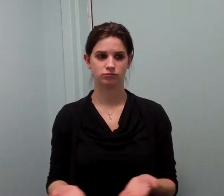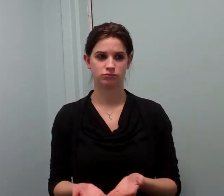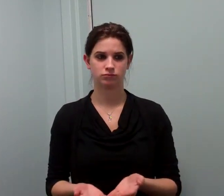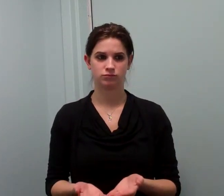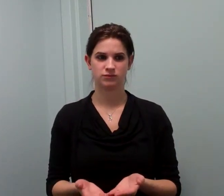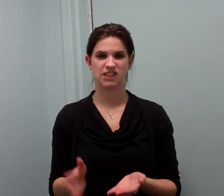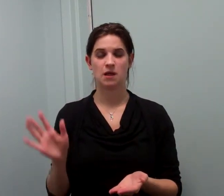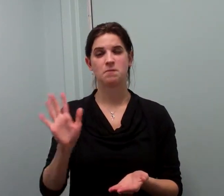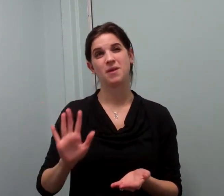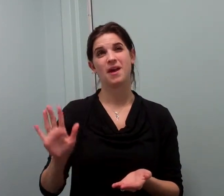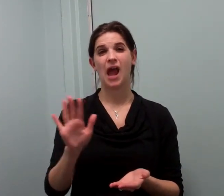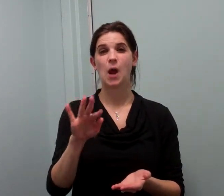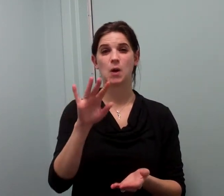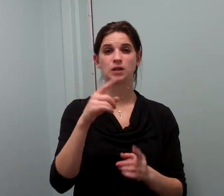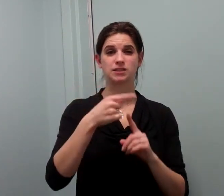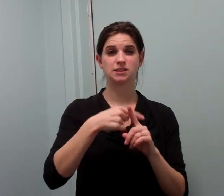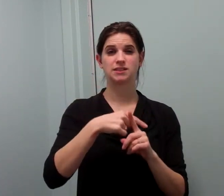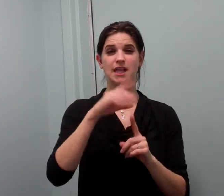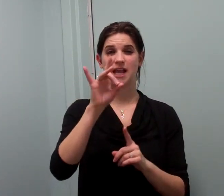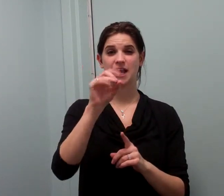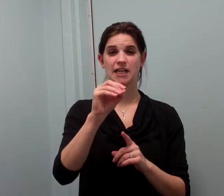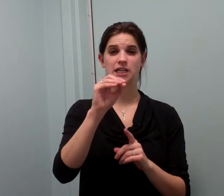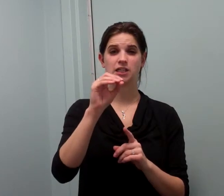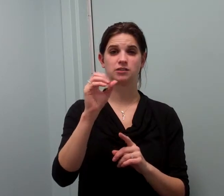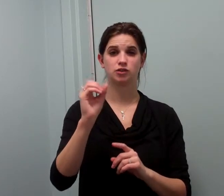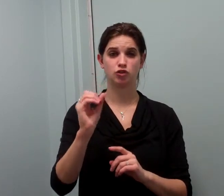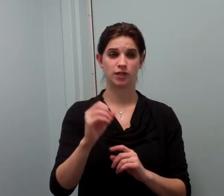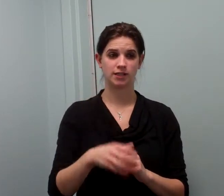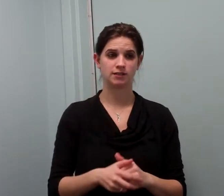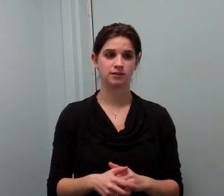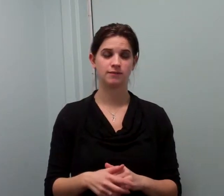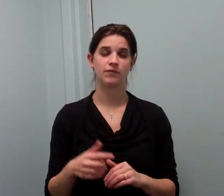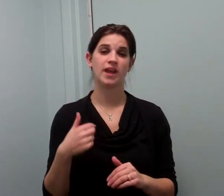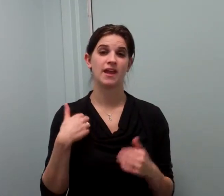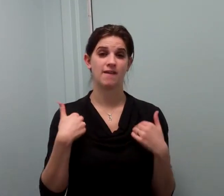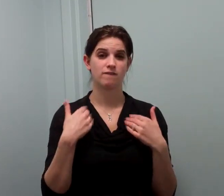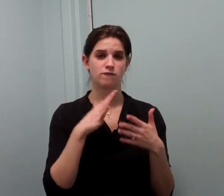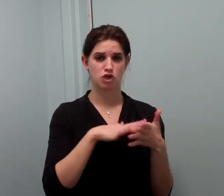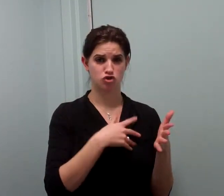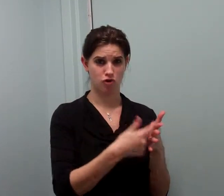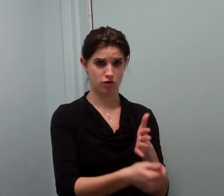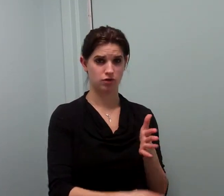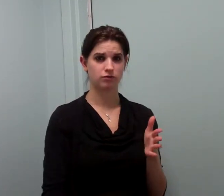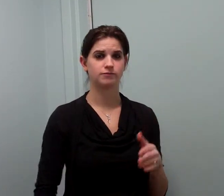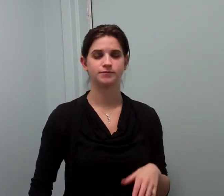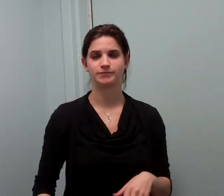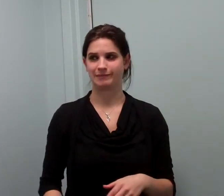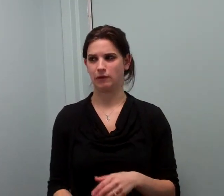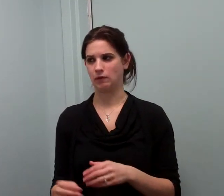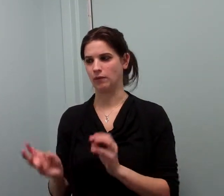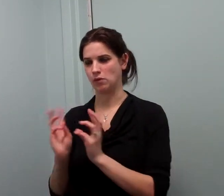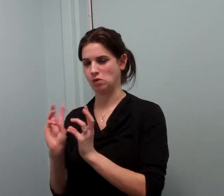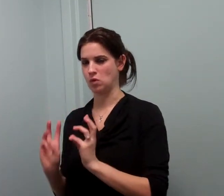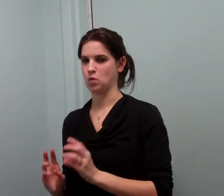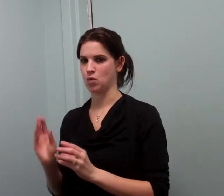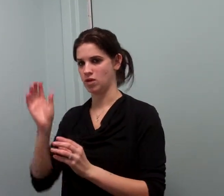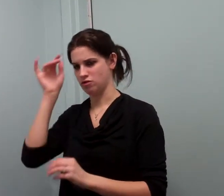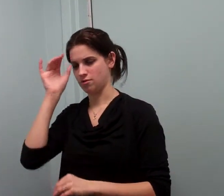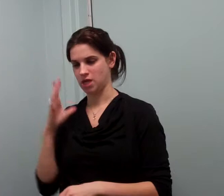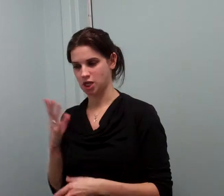And I have a little chart that some weather guy has told me that in this chart, or on this chart,